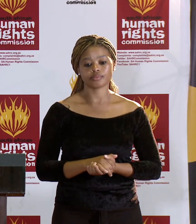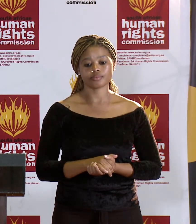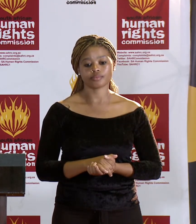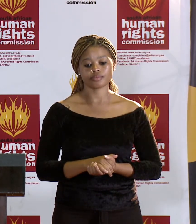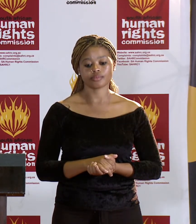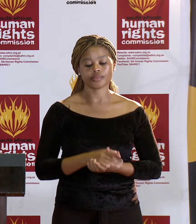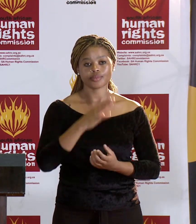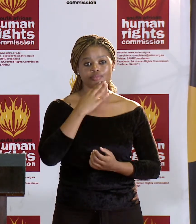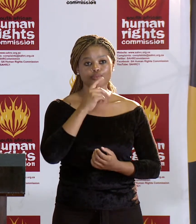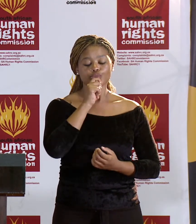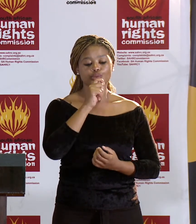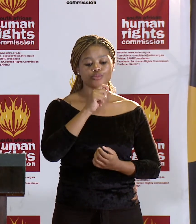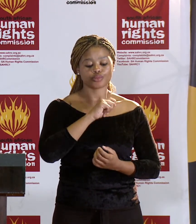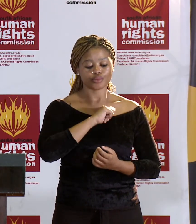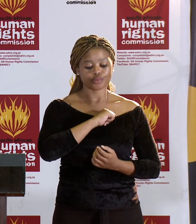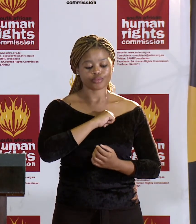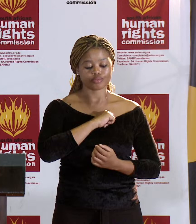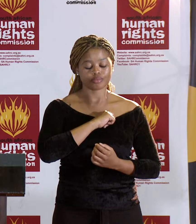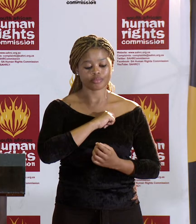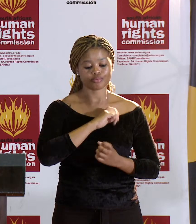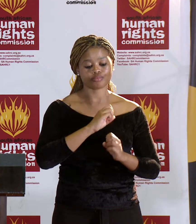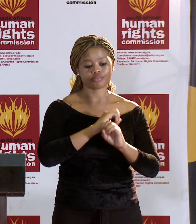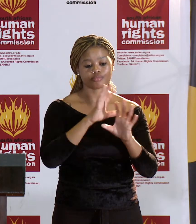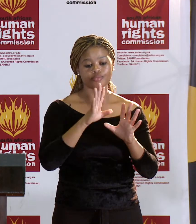a truly great occasion.